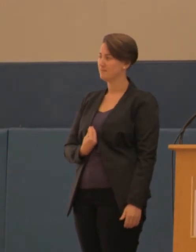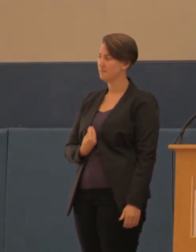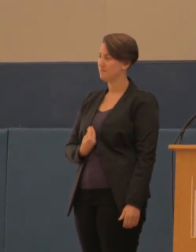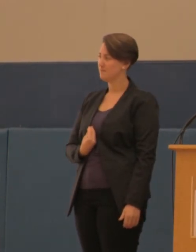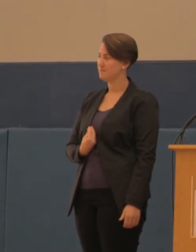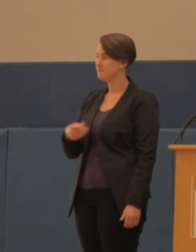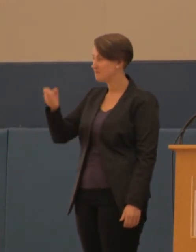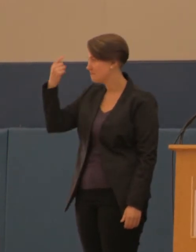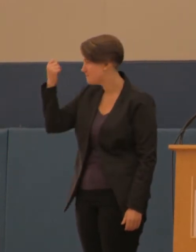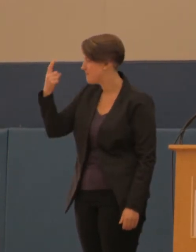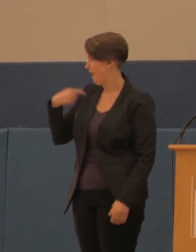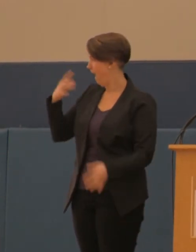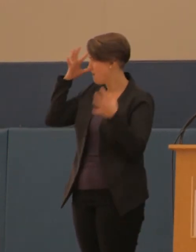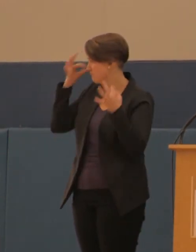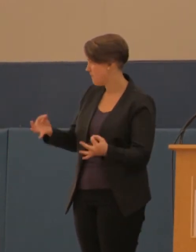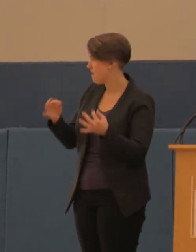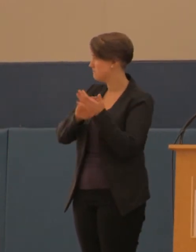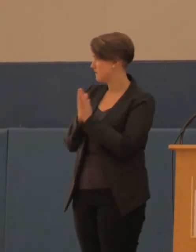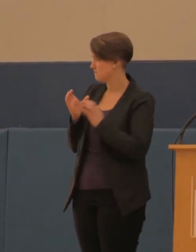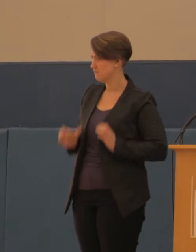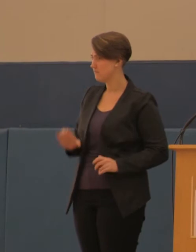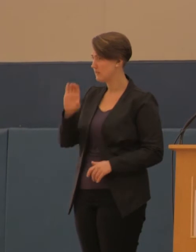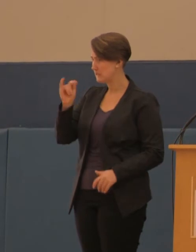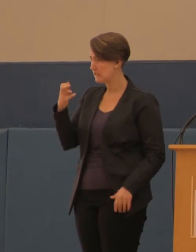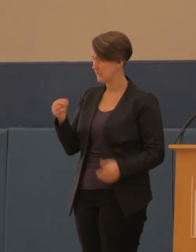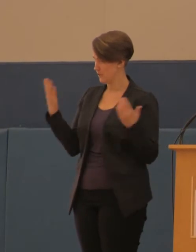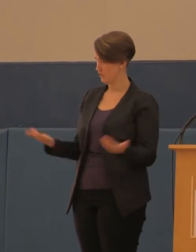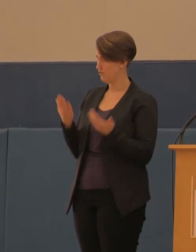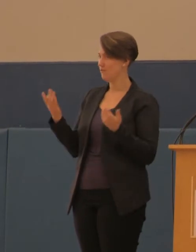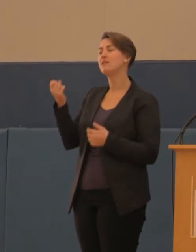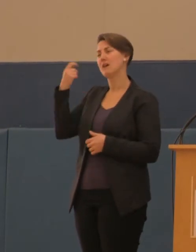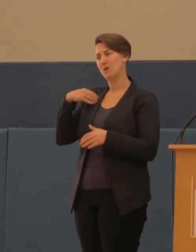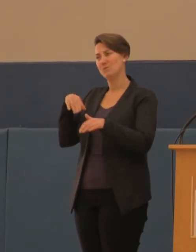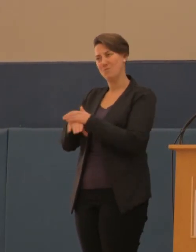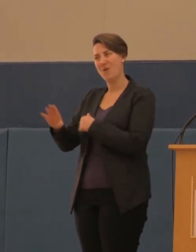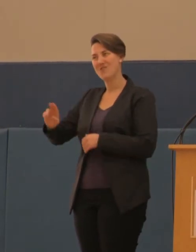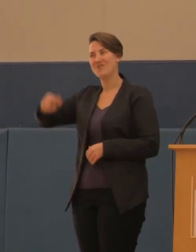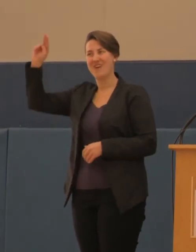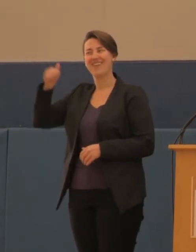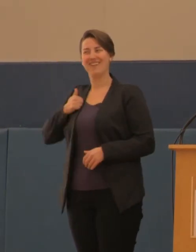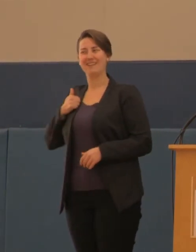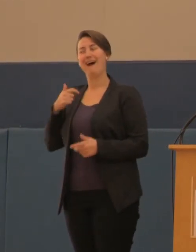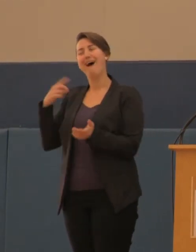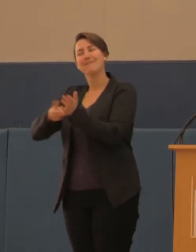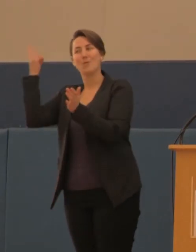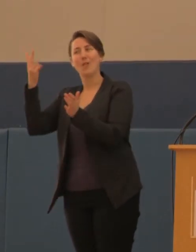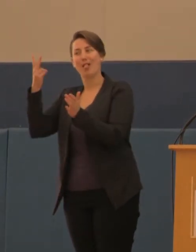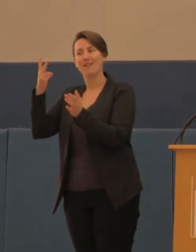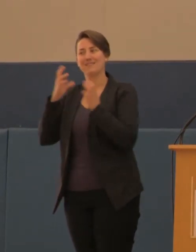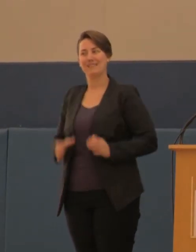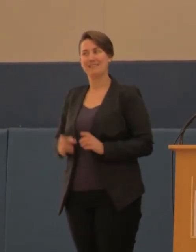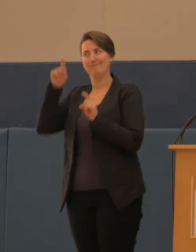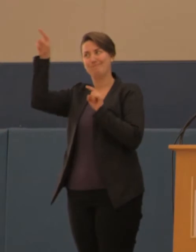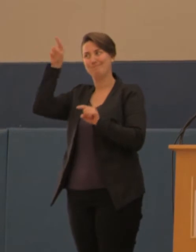Now, I chose to be a citizen here. I was born on Earth, yes, with dual citizenship, but I